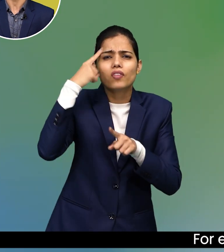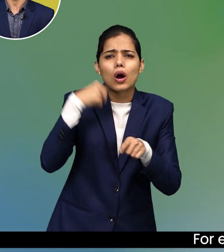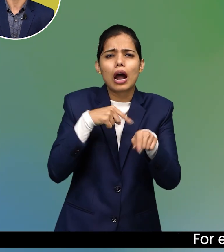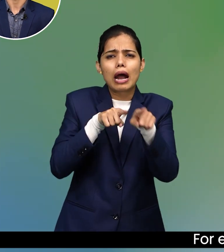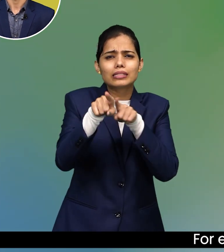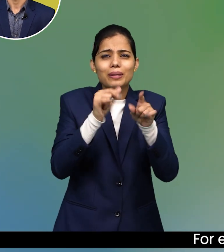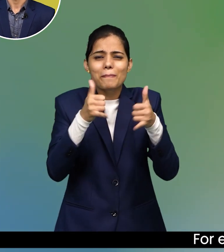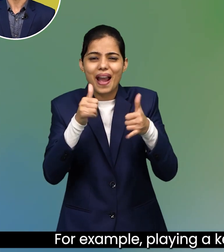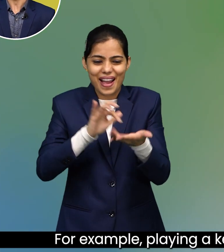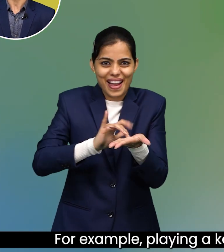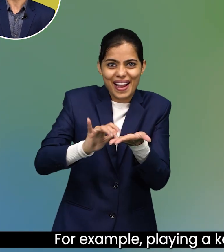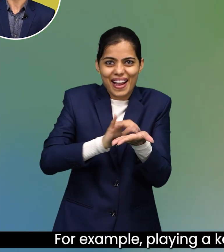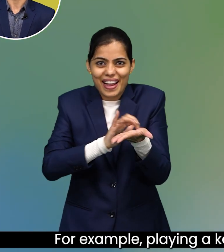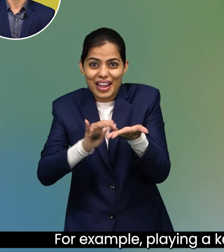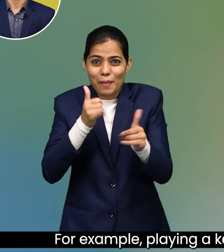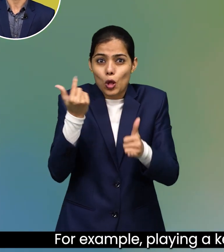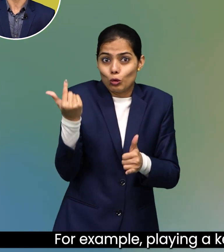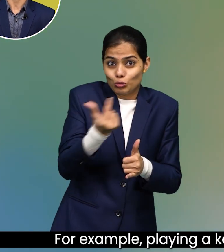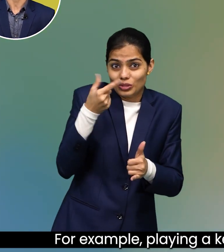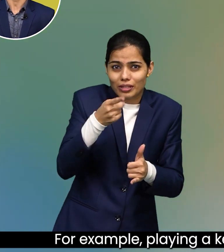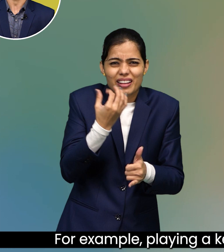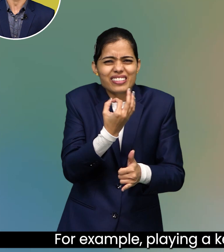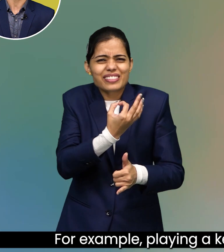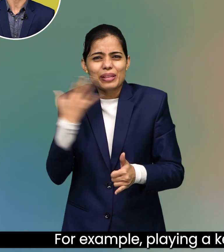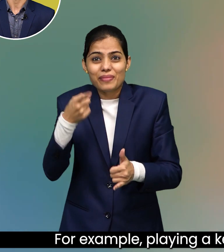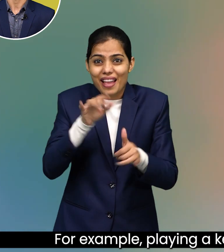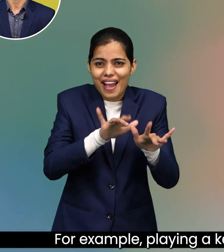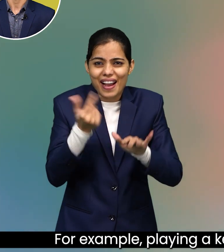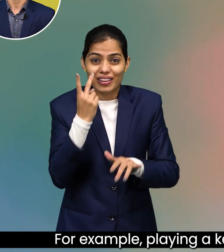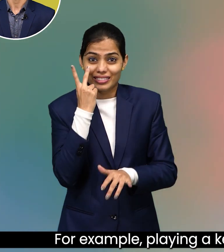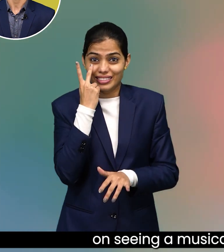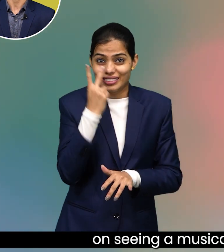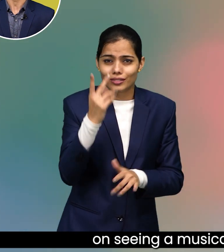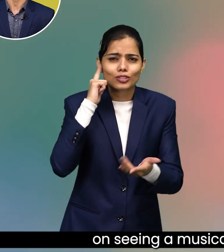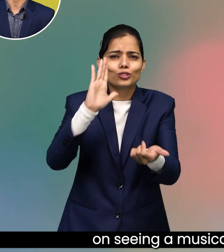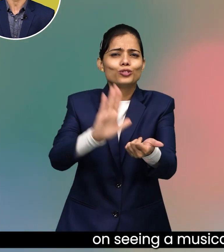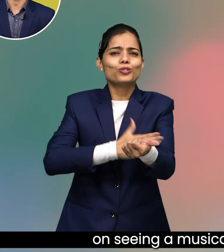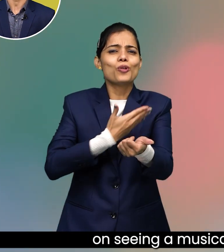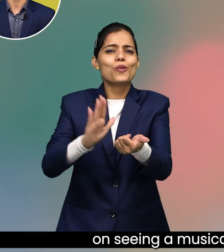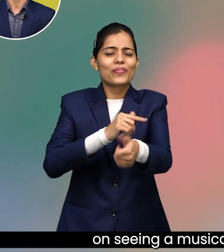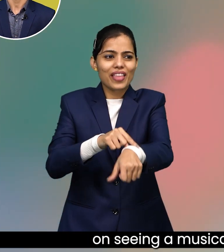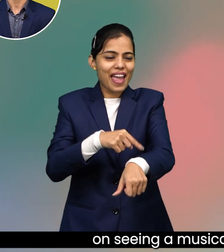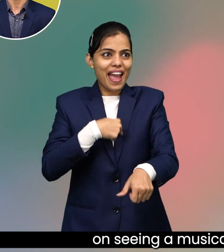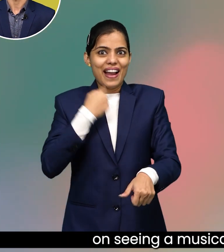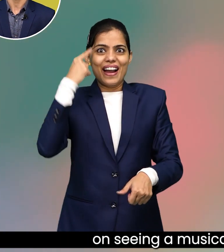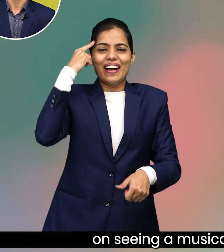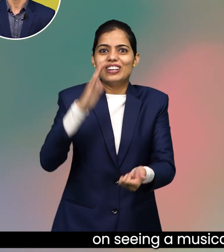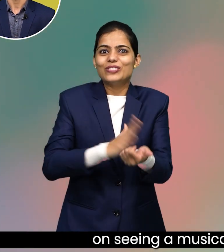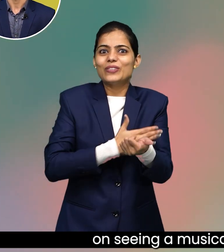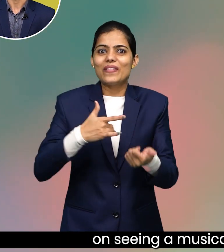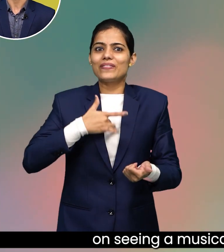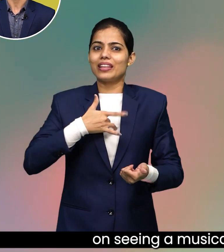For example, playing a keyboard using a specific key on seeing a musical